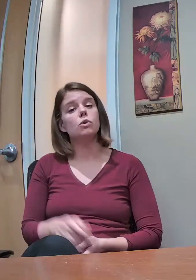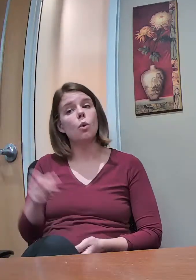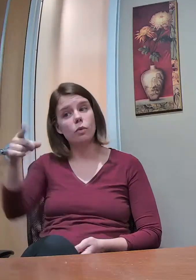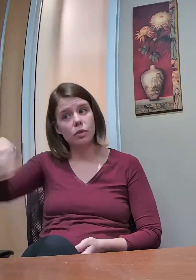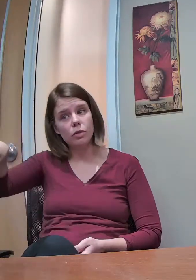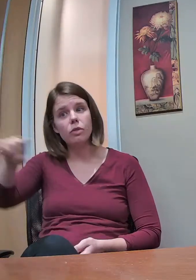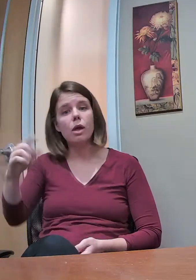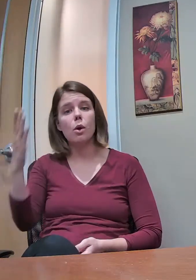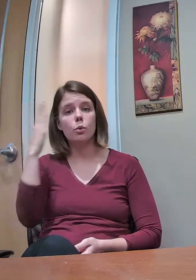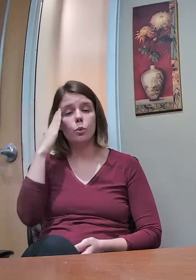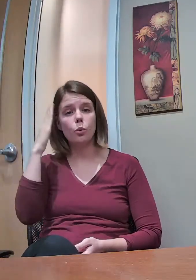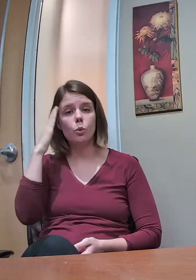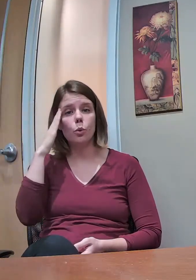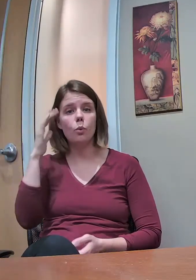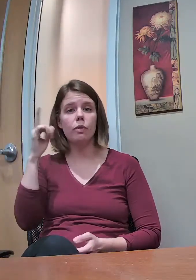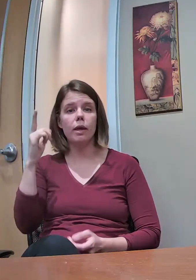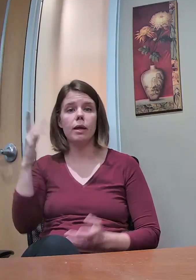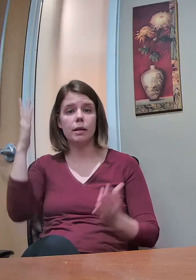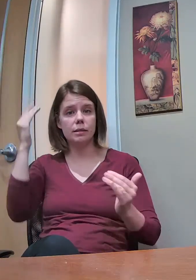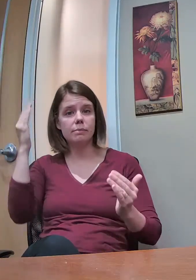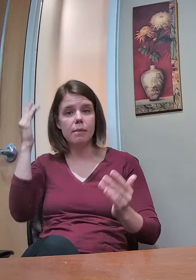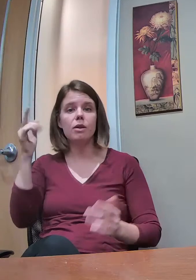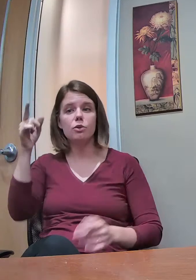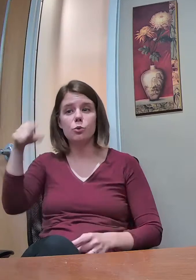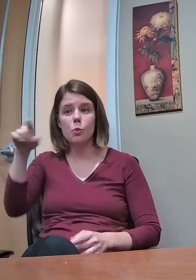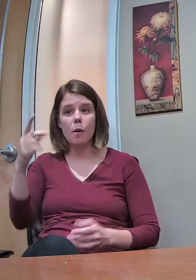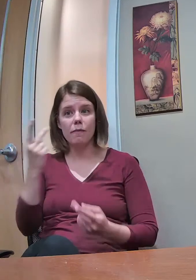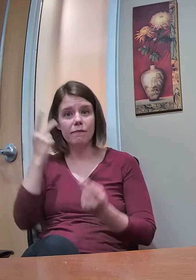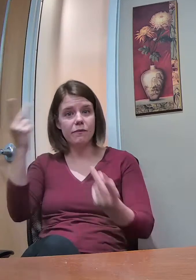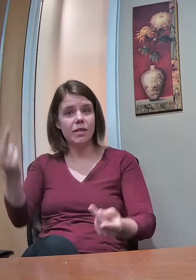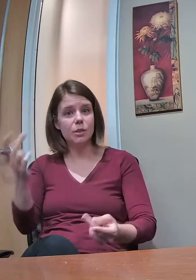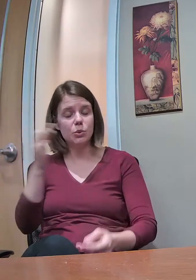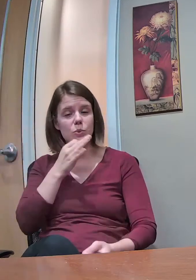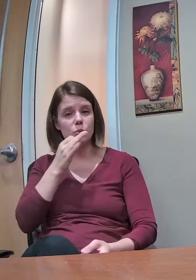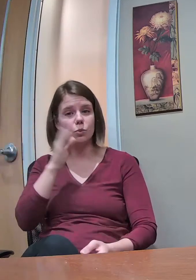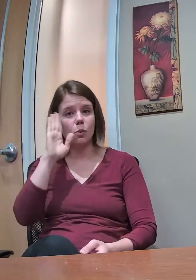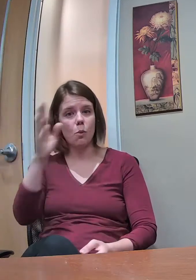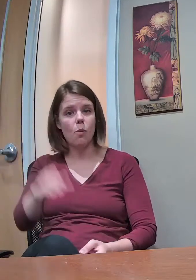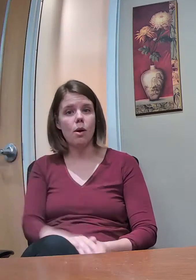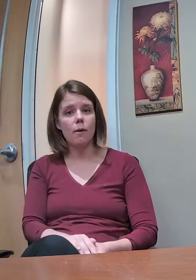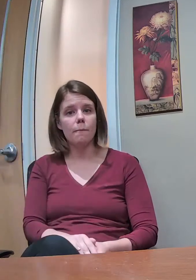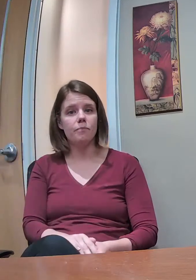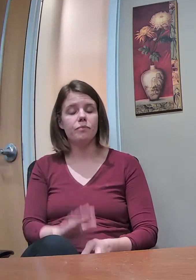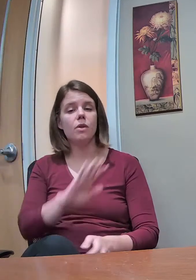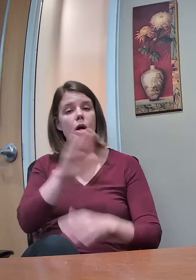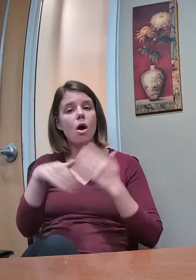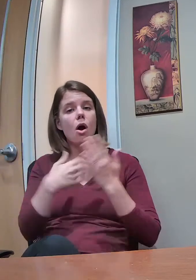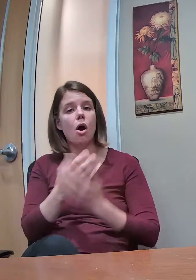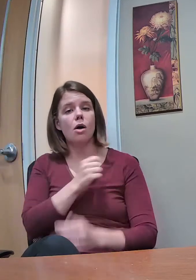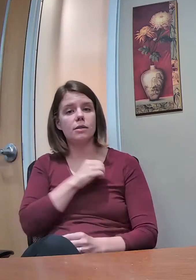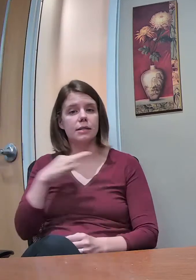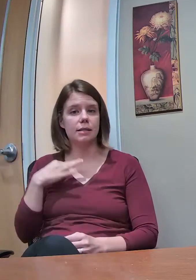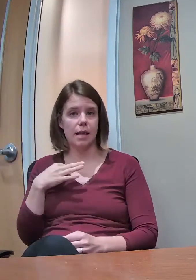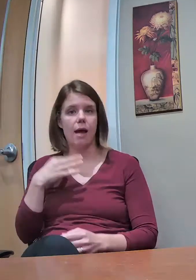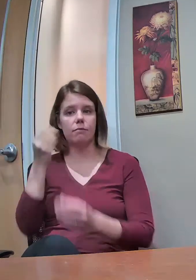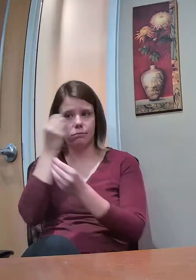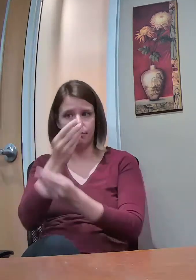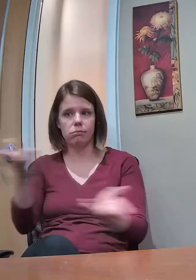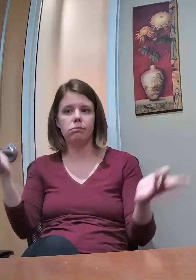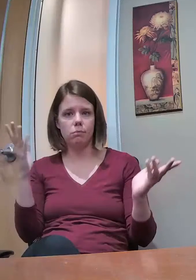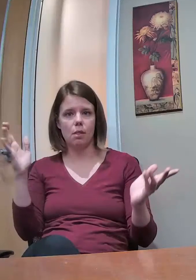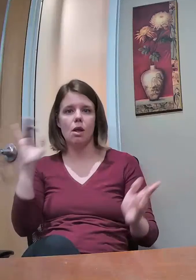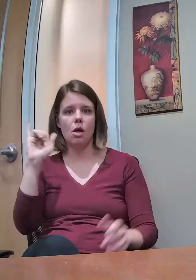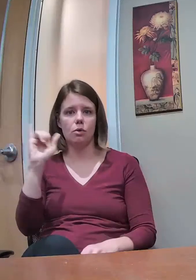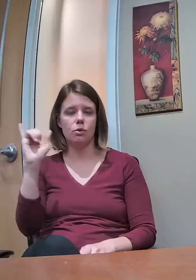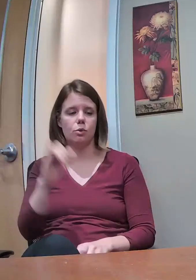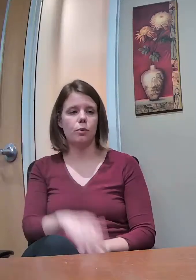visits with you. The screeners and everyone, all the staff need to be educated as well.